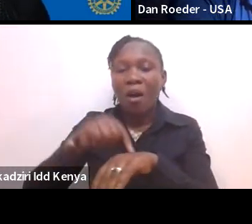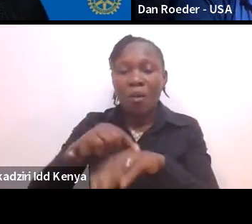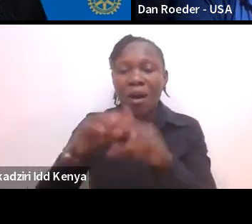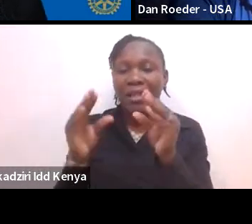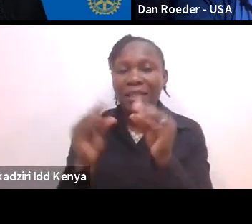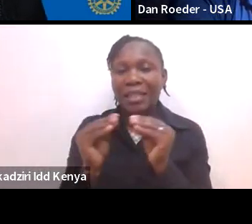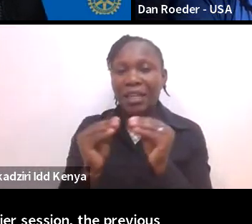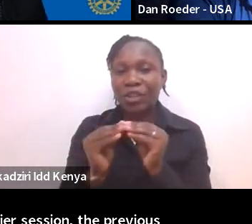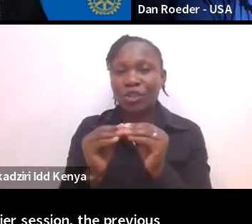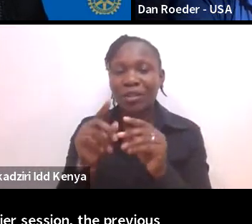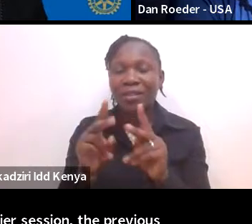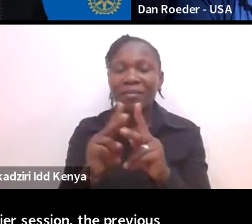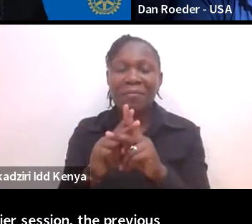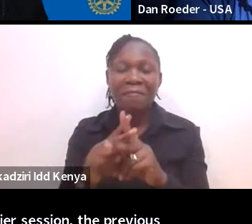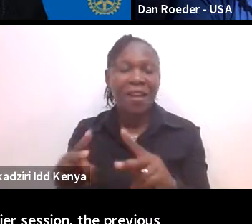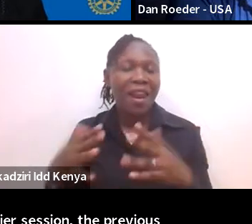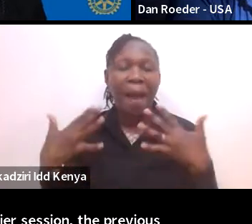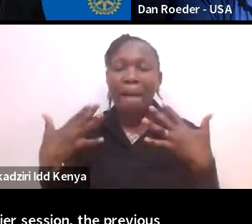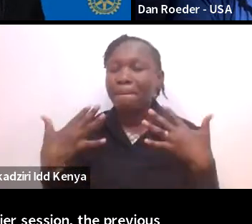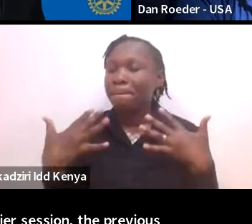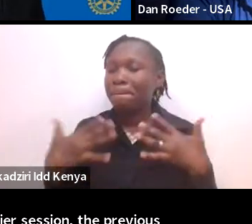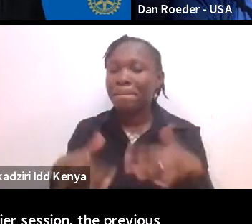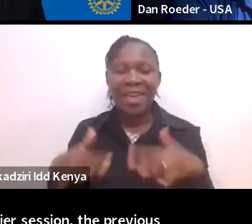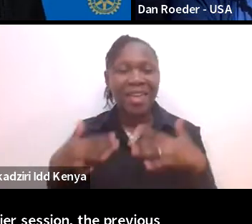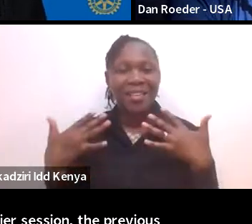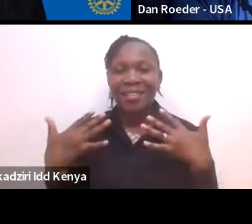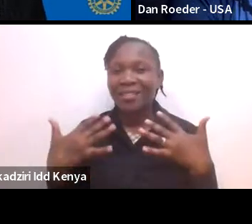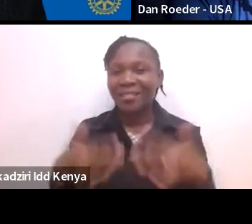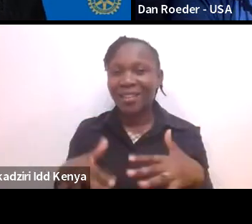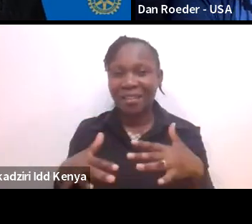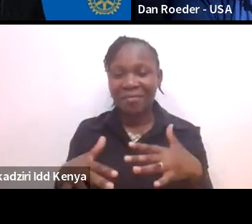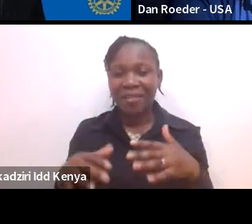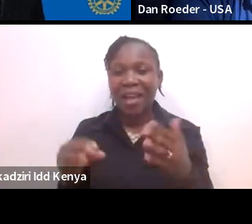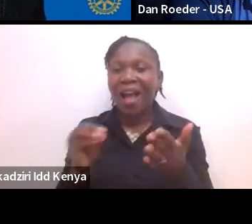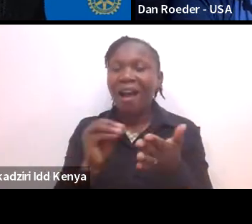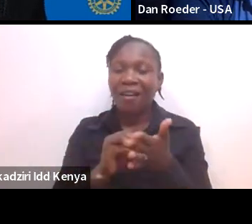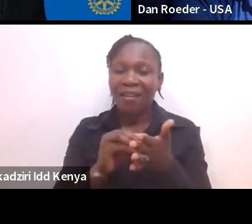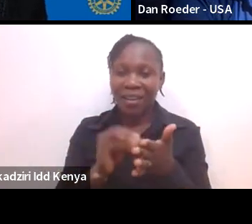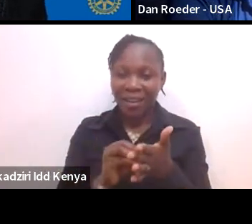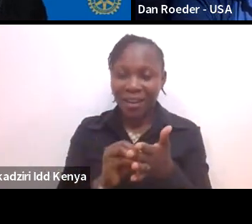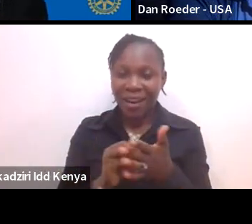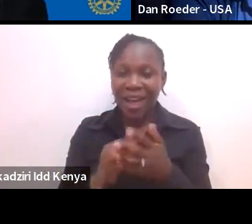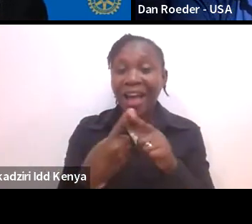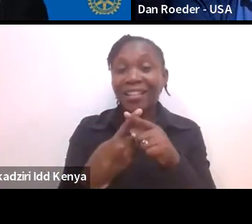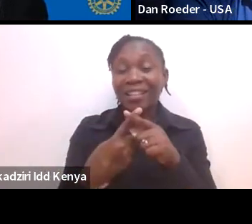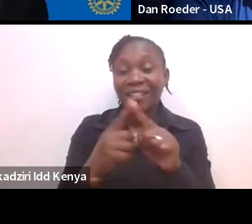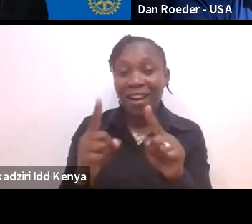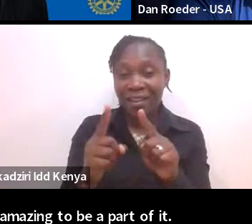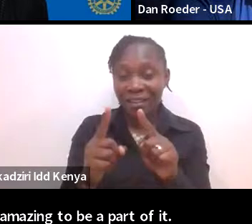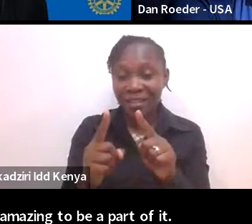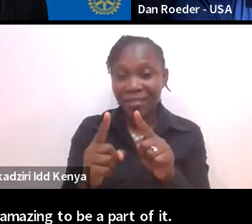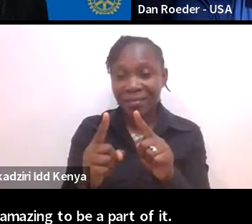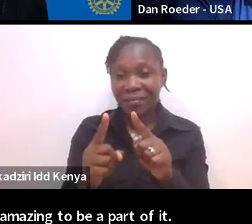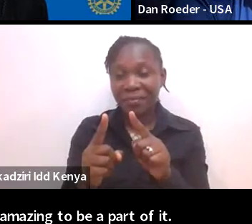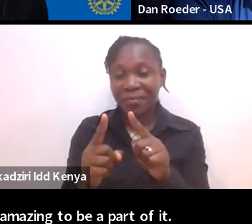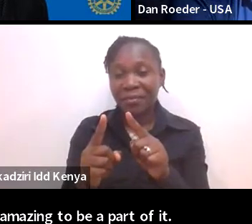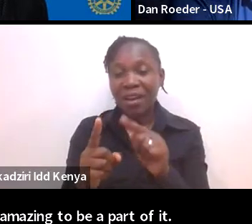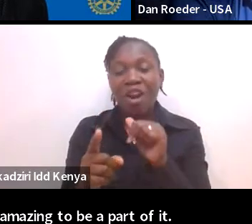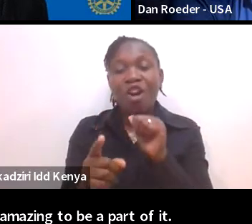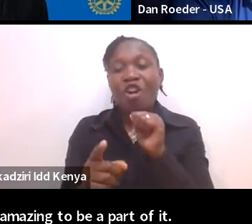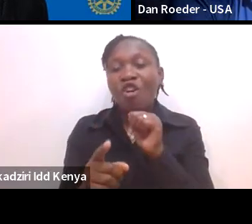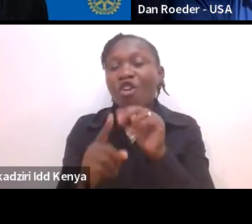been phenomenal. It's been amazing to be a part of it. And it is, again, a start. It's not